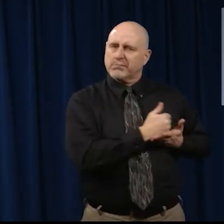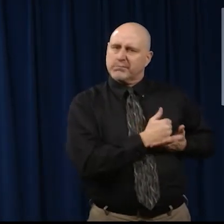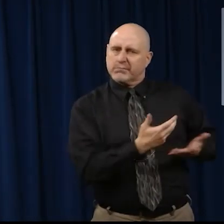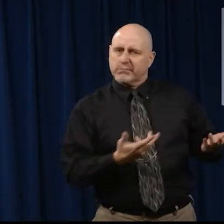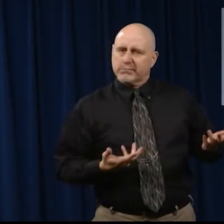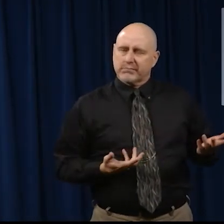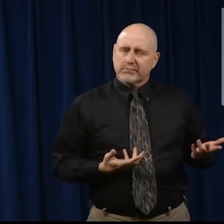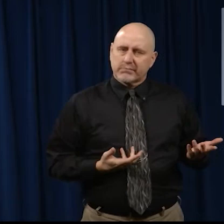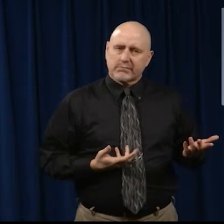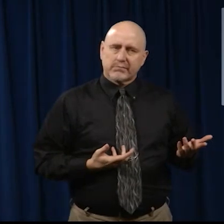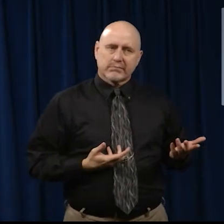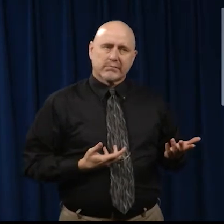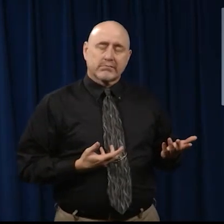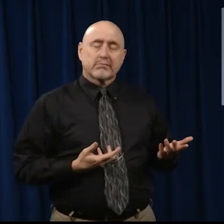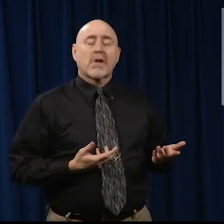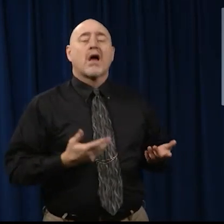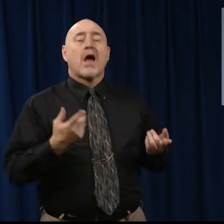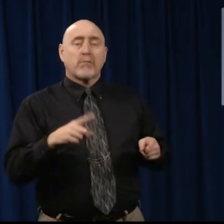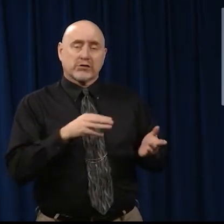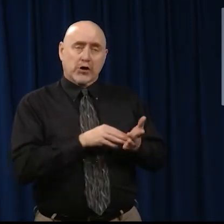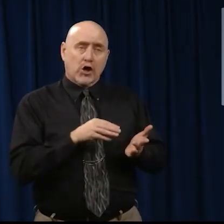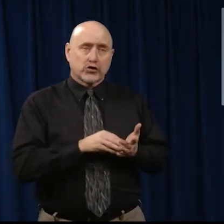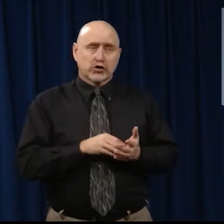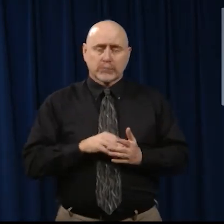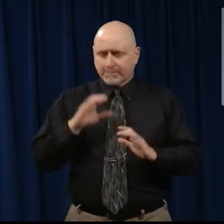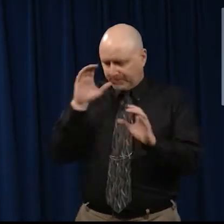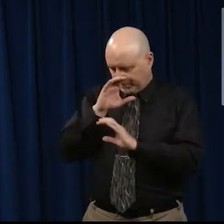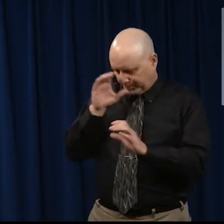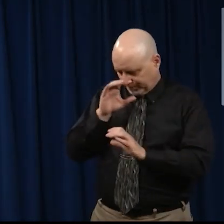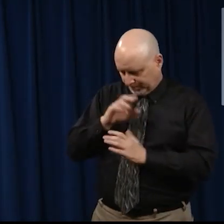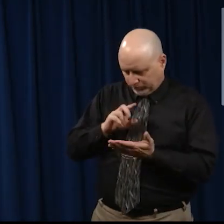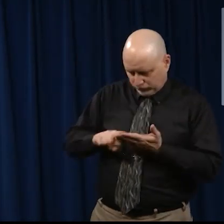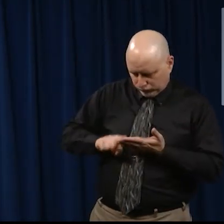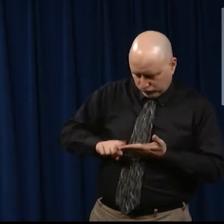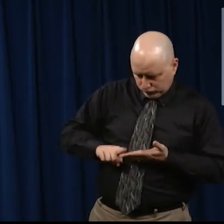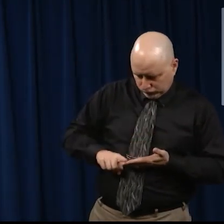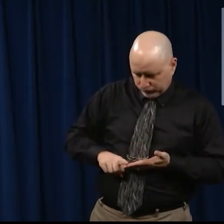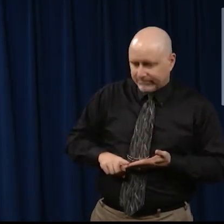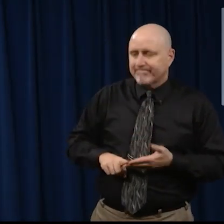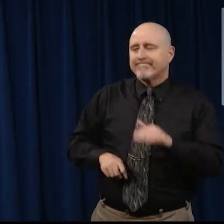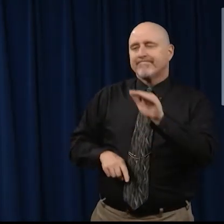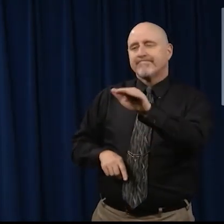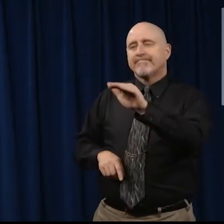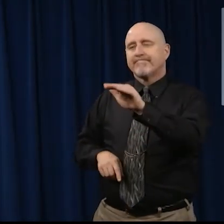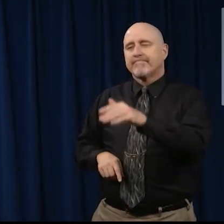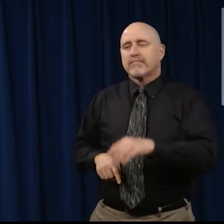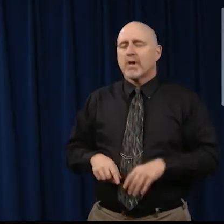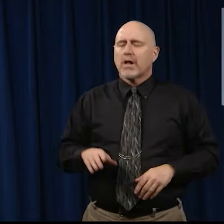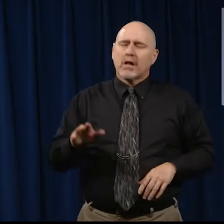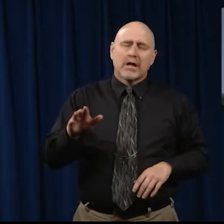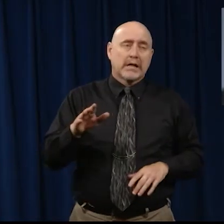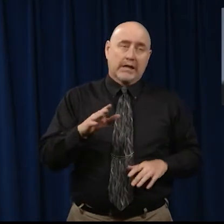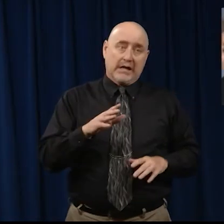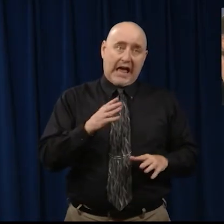doctor's assistance. And he does a little research on you and comes back to you and asks you a